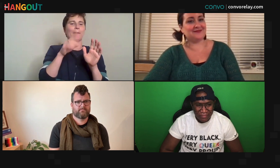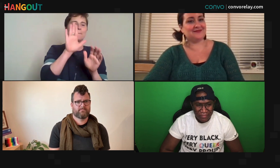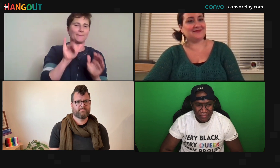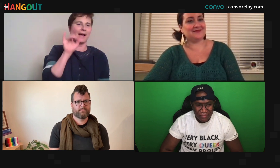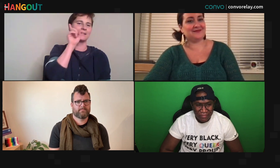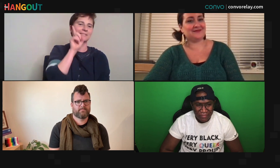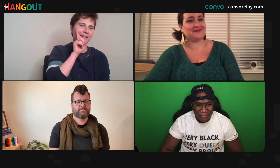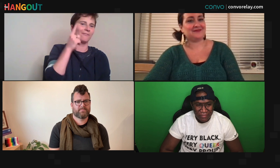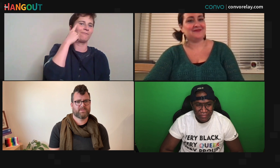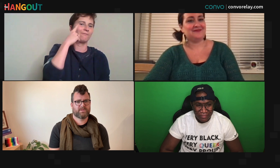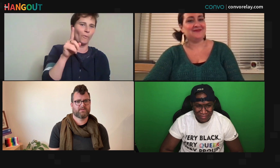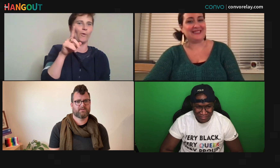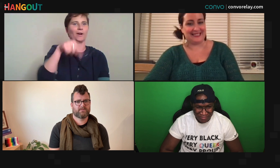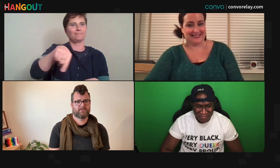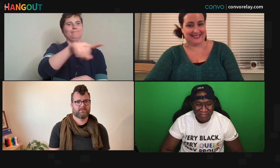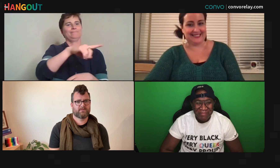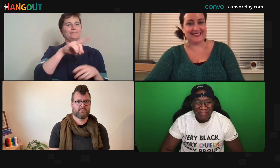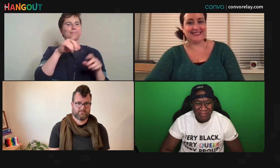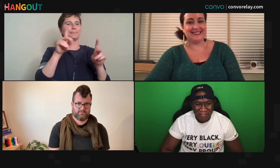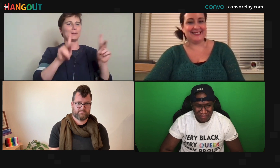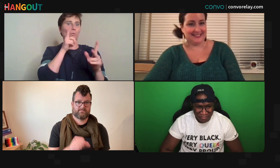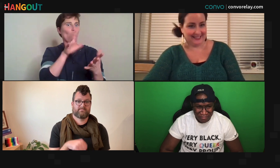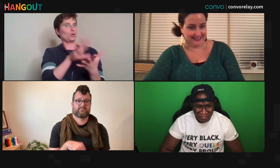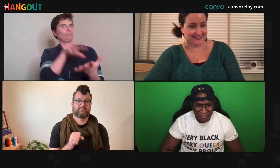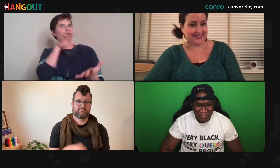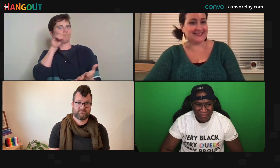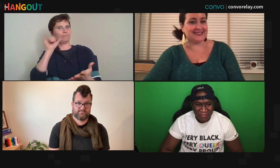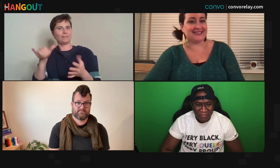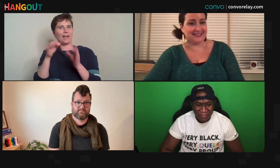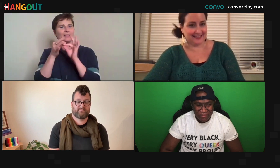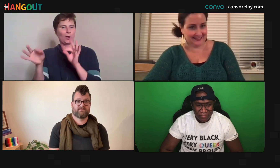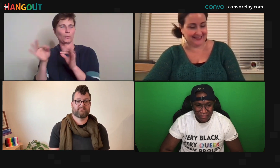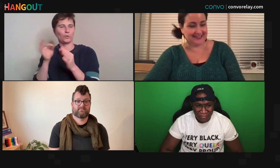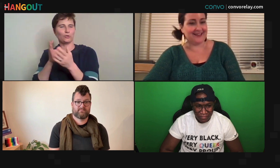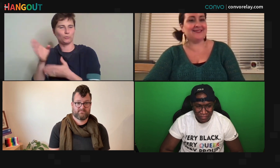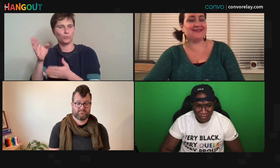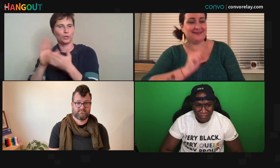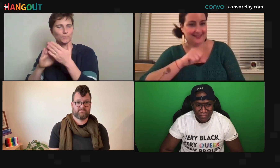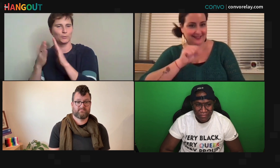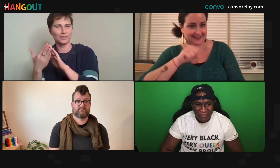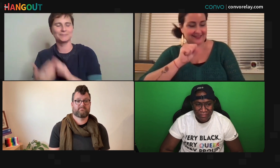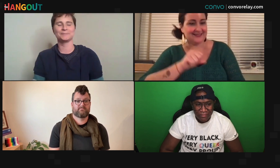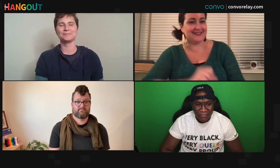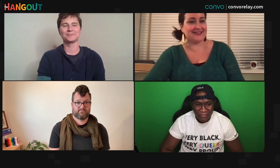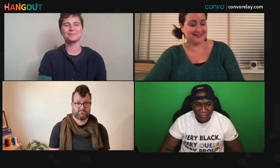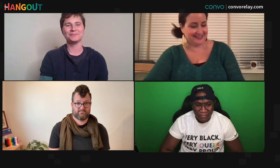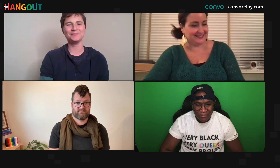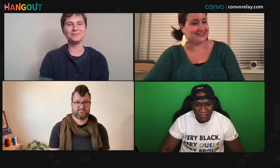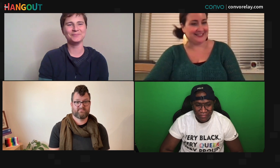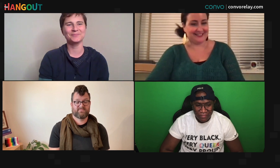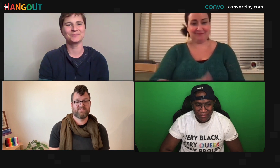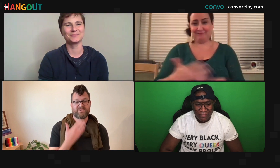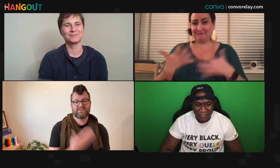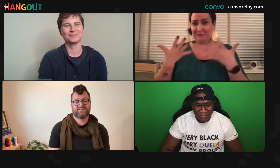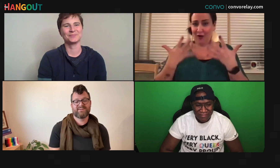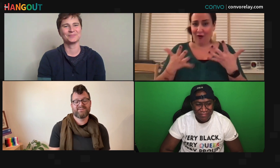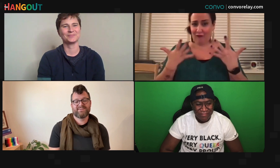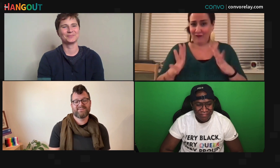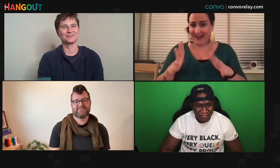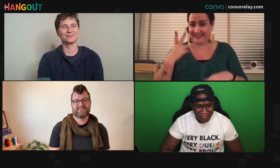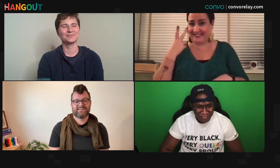these books to really lift it up. And this is written by a deaf person for deaf people who want to learn the language through the community.